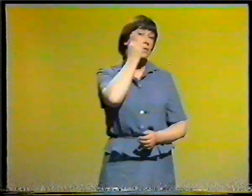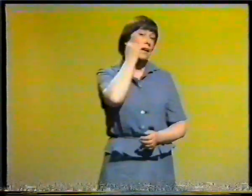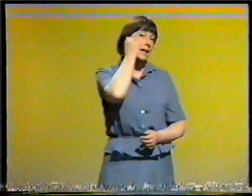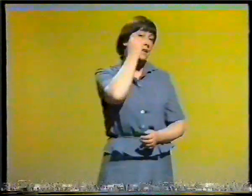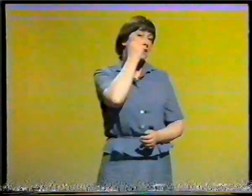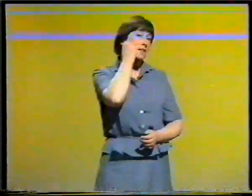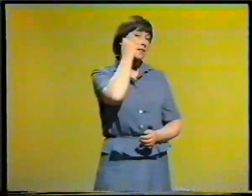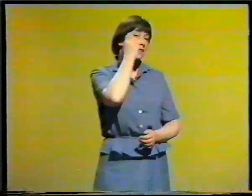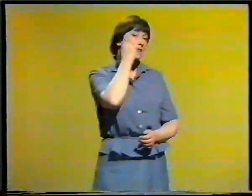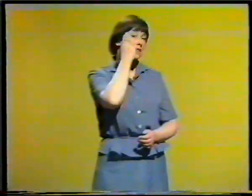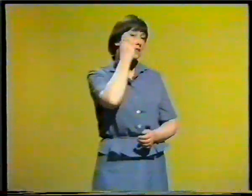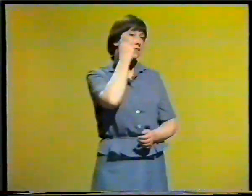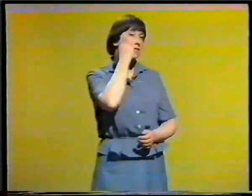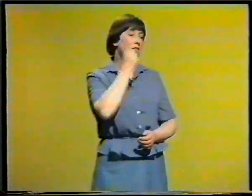Black,